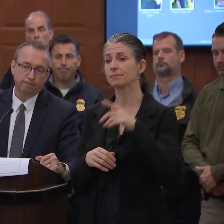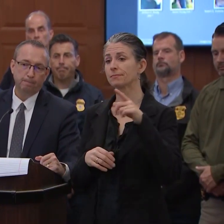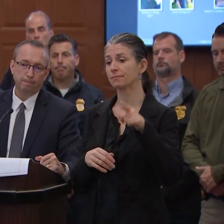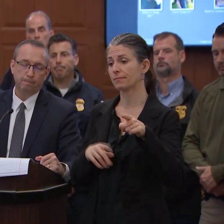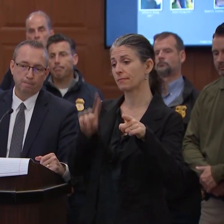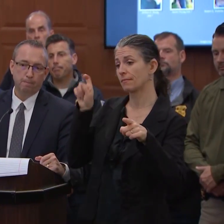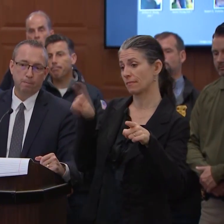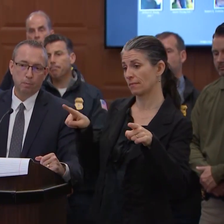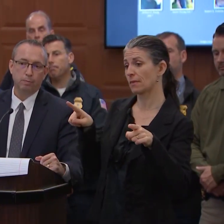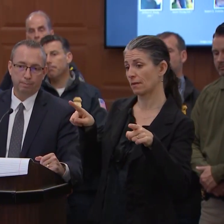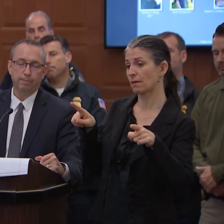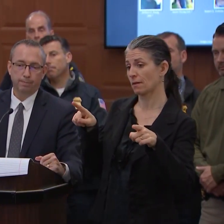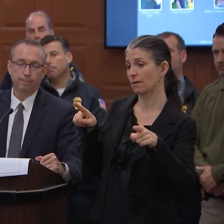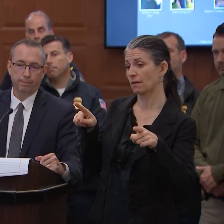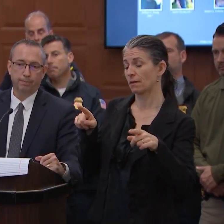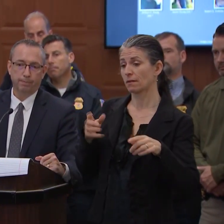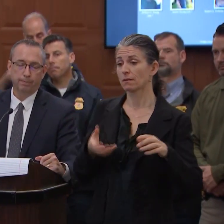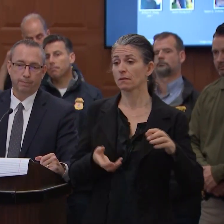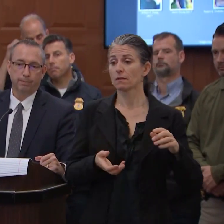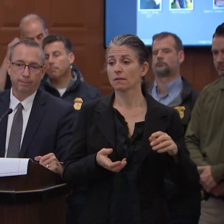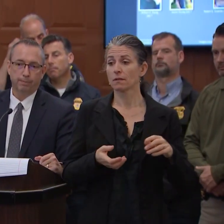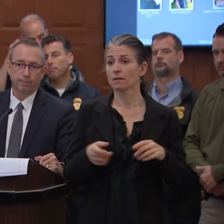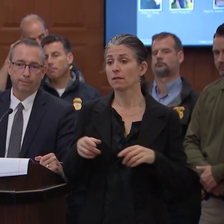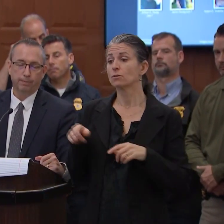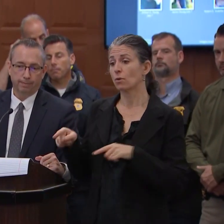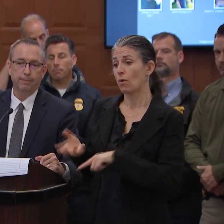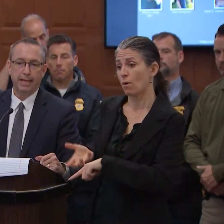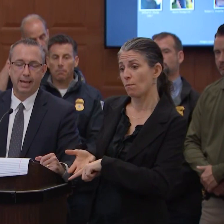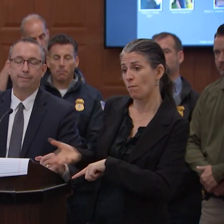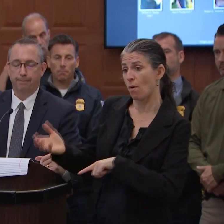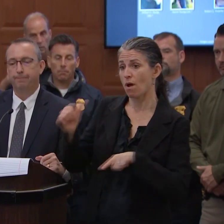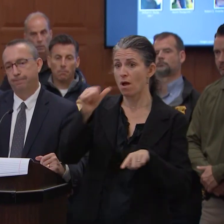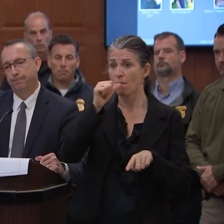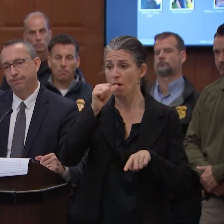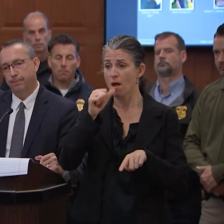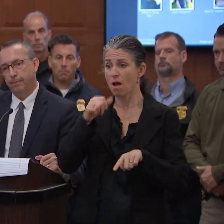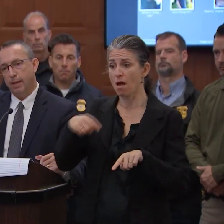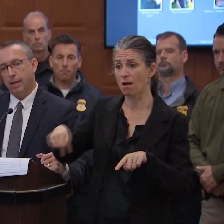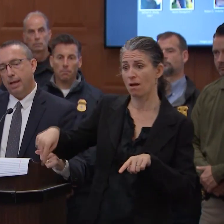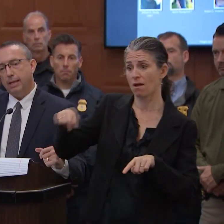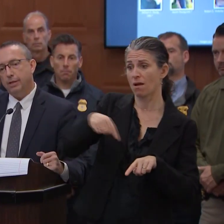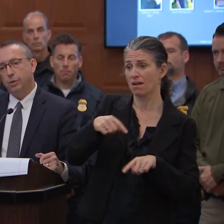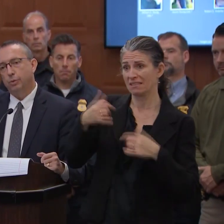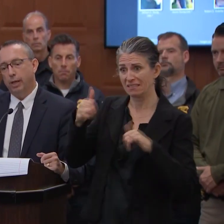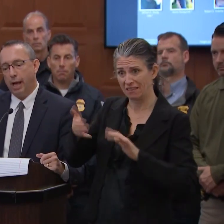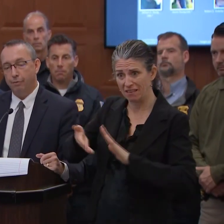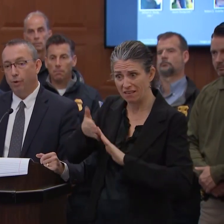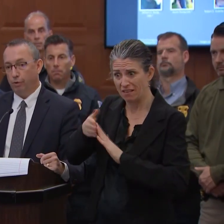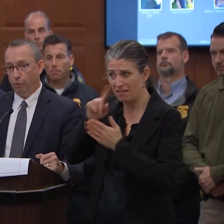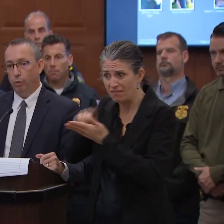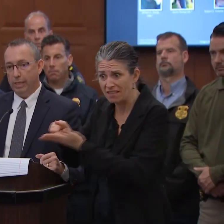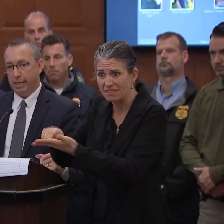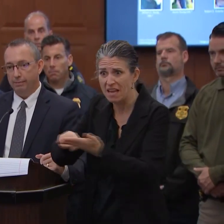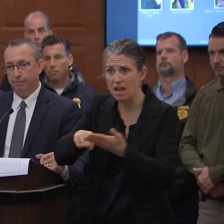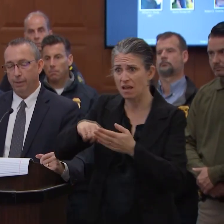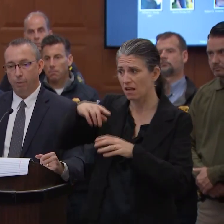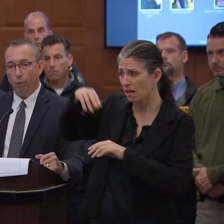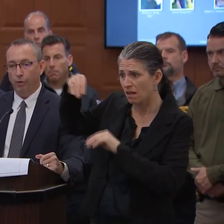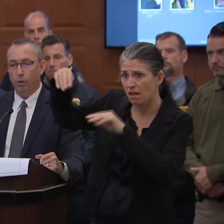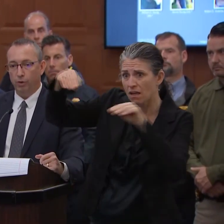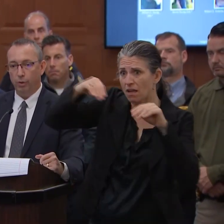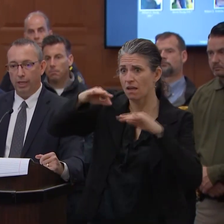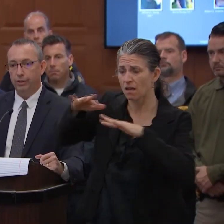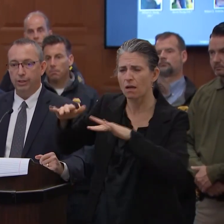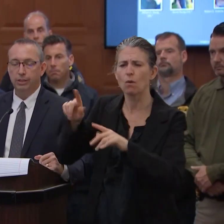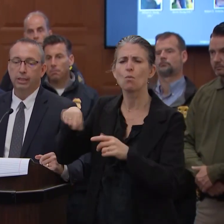still actively collecting evidence there? I know yesterday you said it can still take a few more days. Yeah. Any sense of when it could be? Yeah, so I've heard through the weekend at both